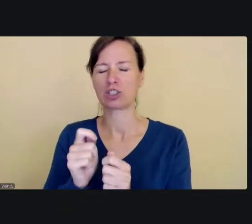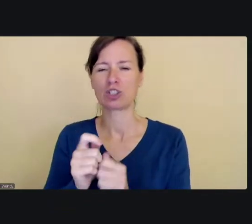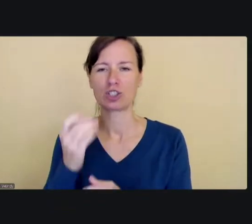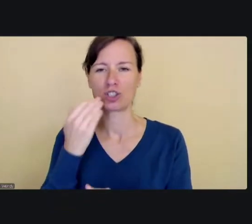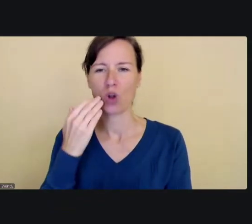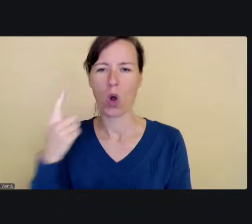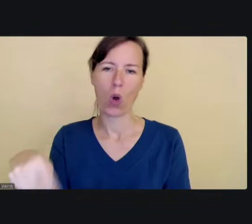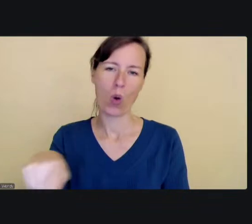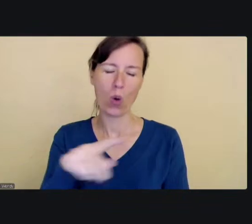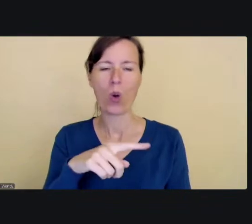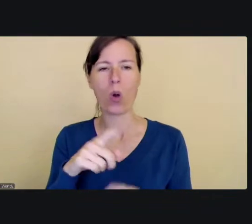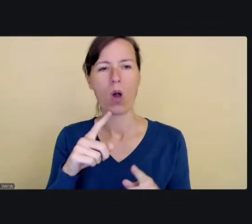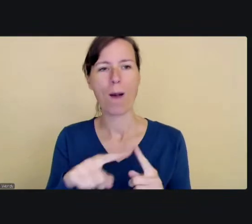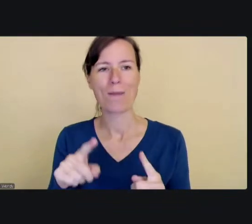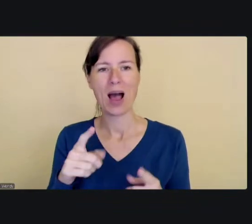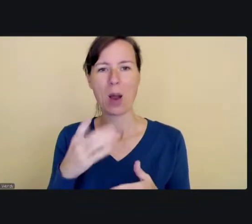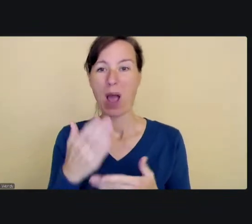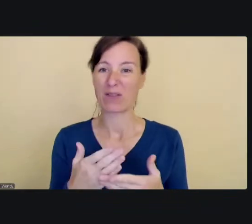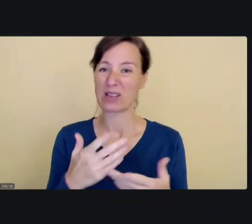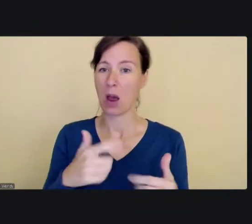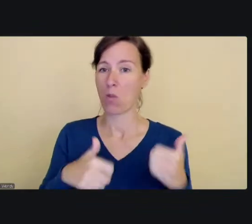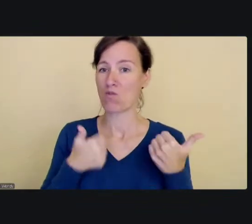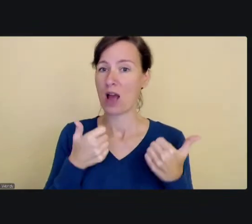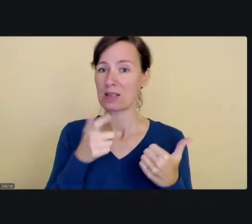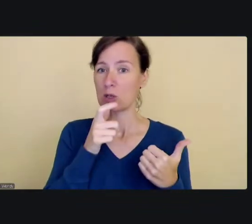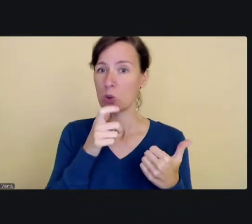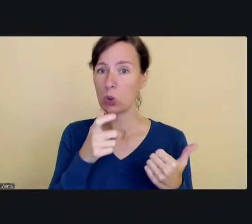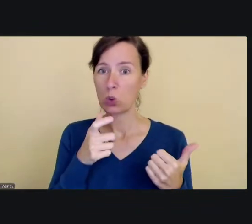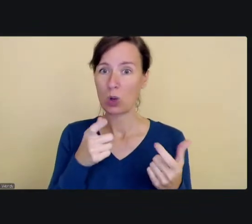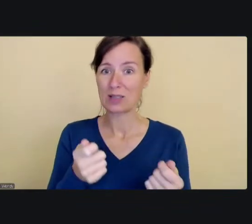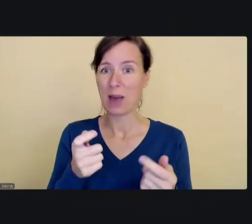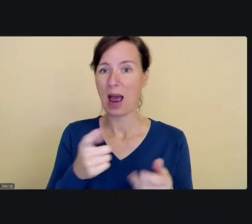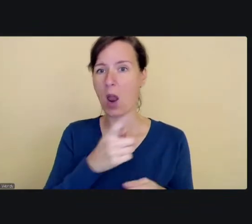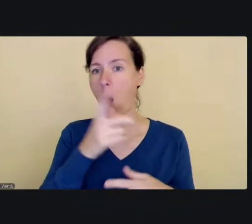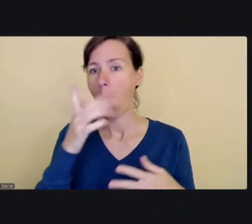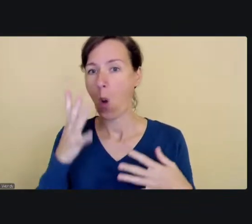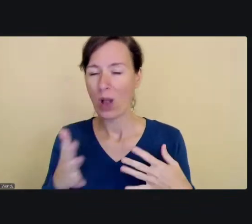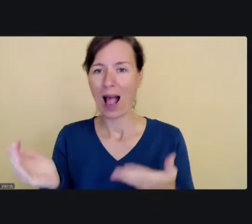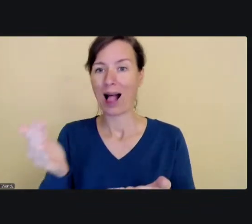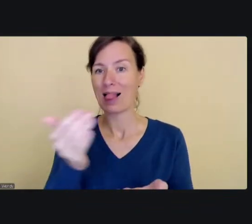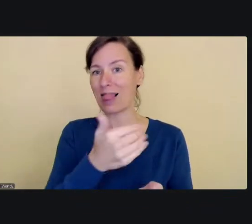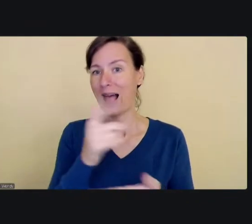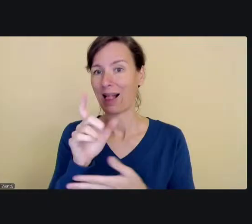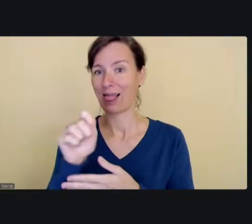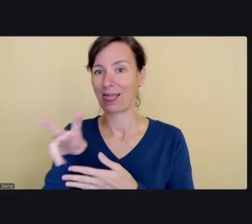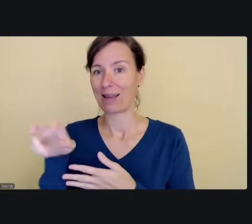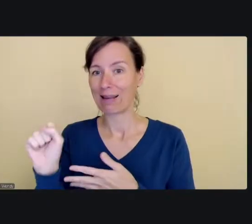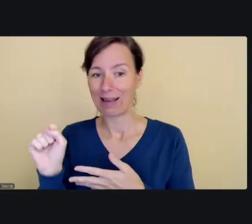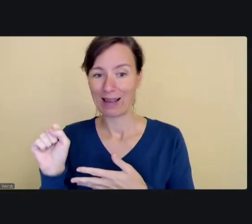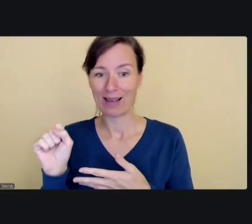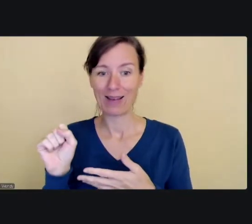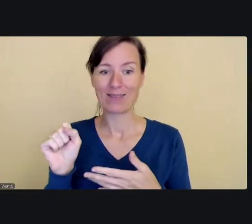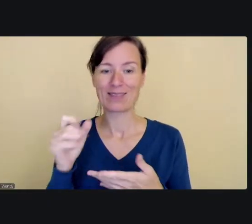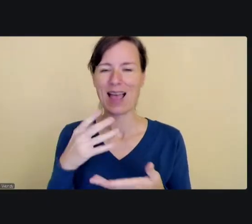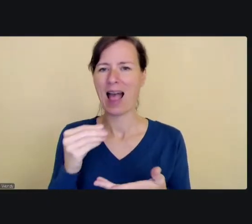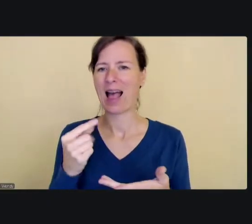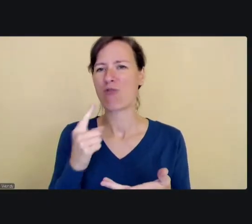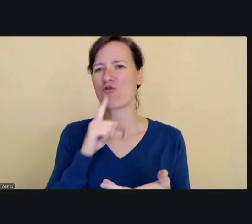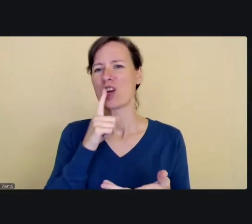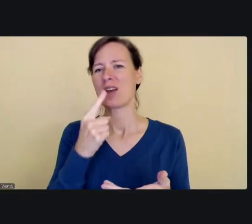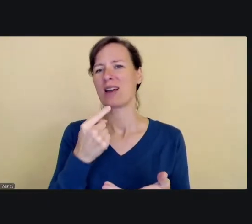some residents who will spend the whole weekend kind of collecting all their leaves, and the severe disappointment at seeing their leaves fly